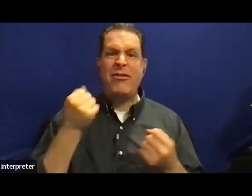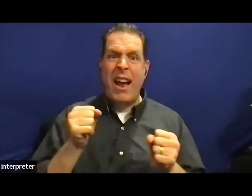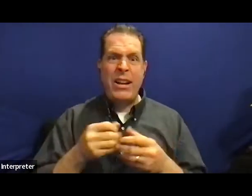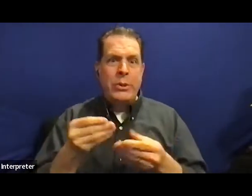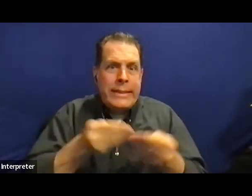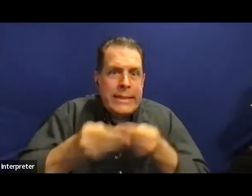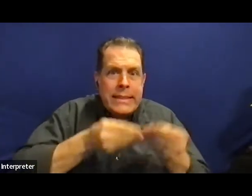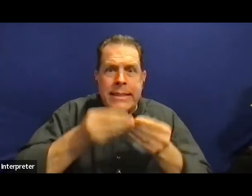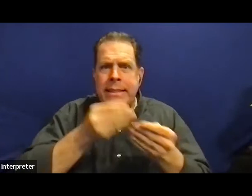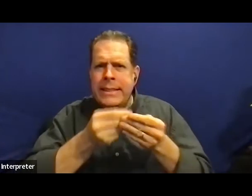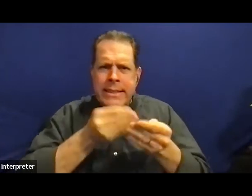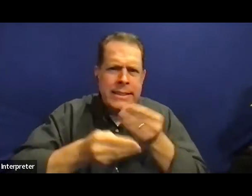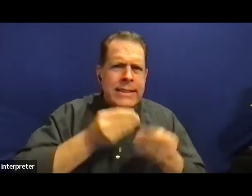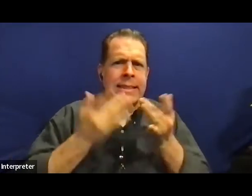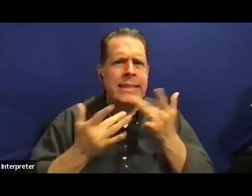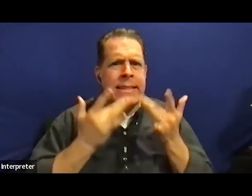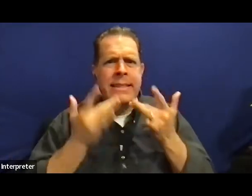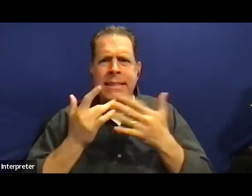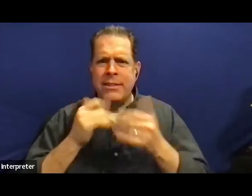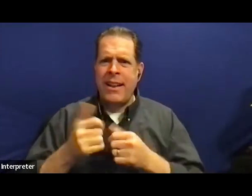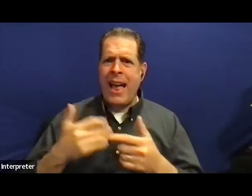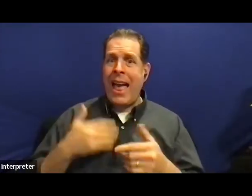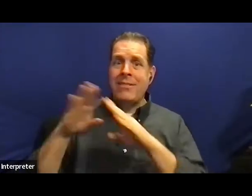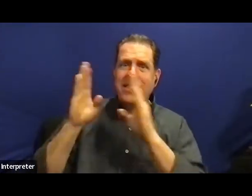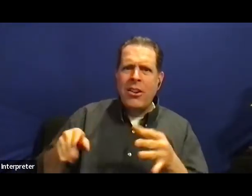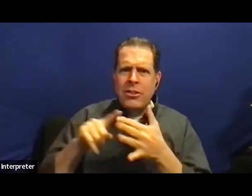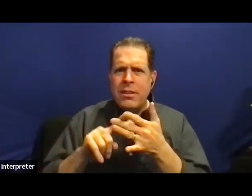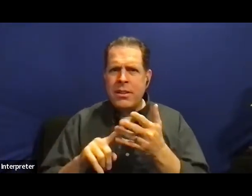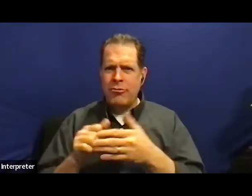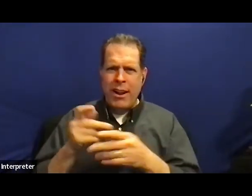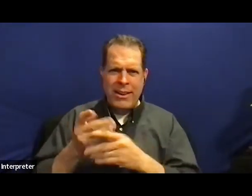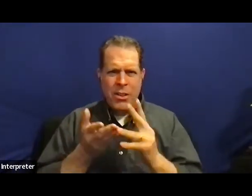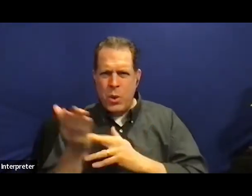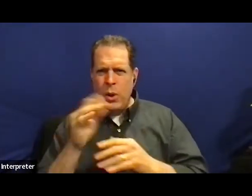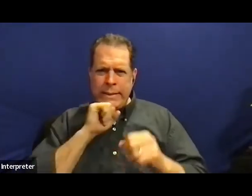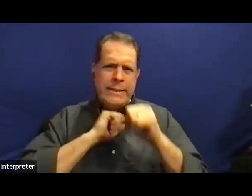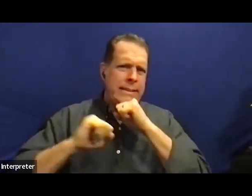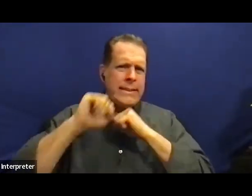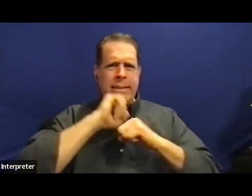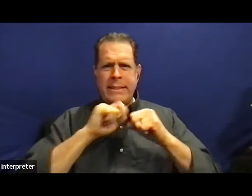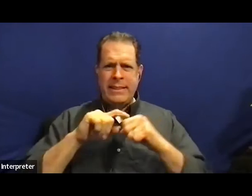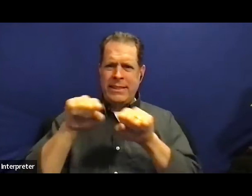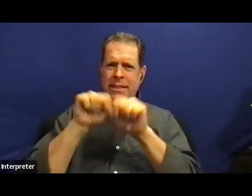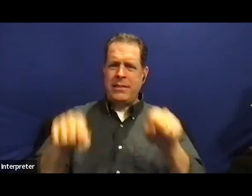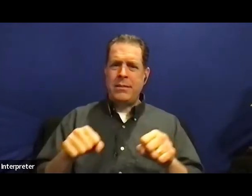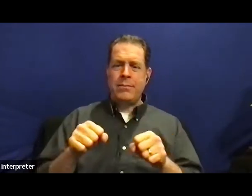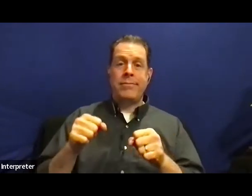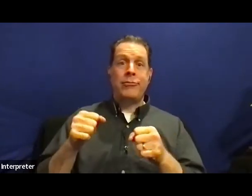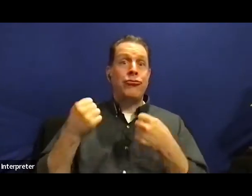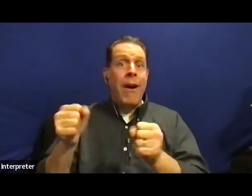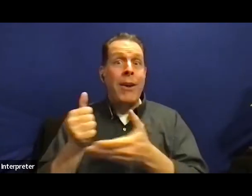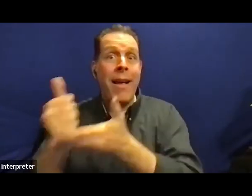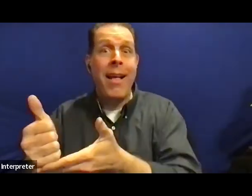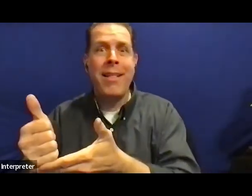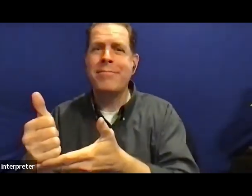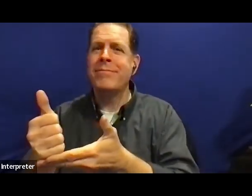meet, seeking safe shelter, stumbling through obstacle-filled systems meant to help, and simply